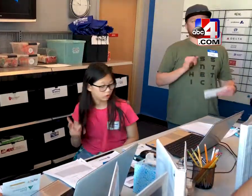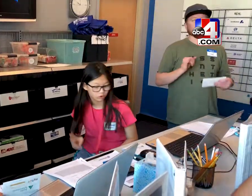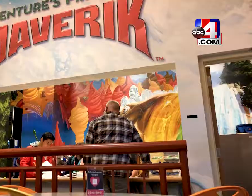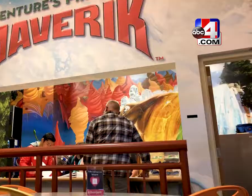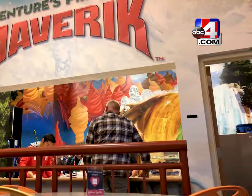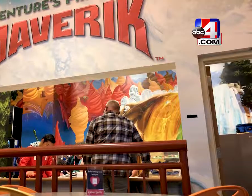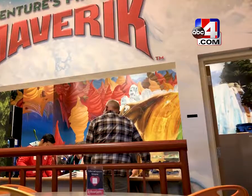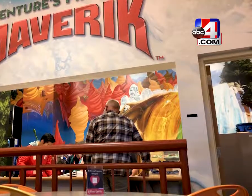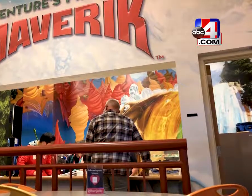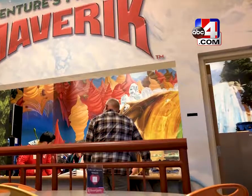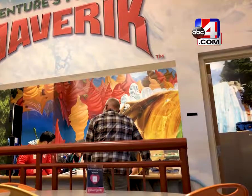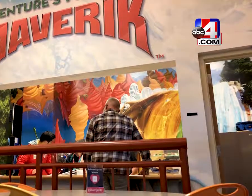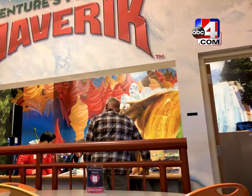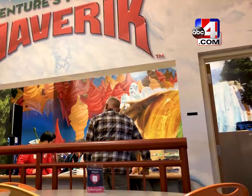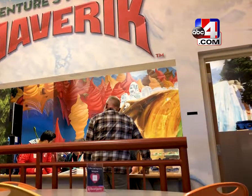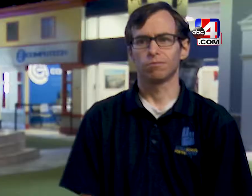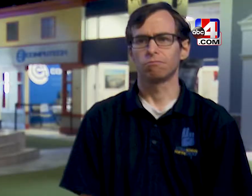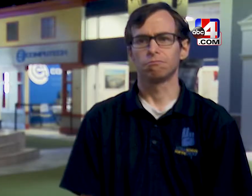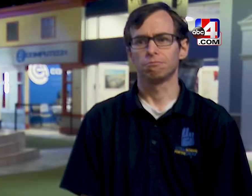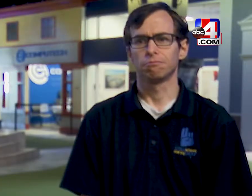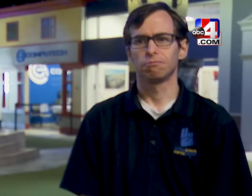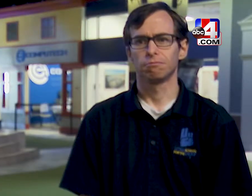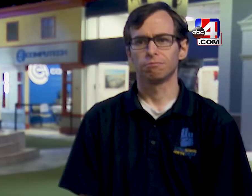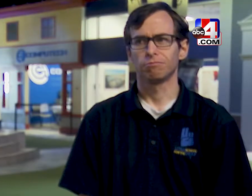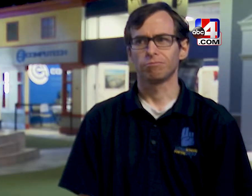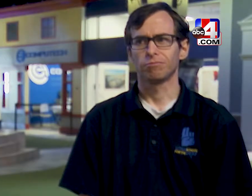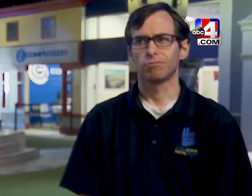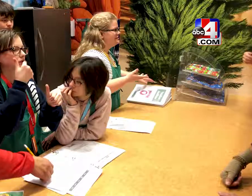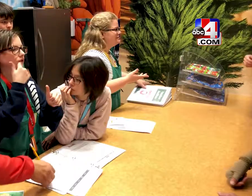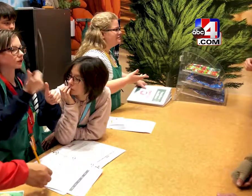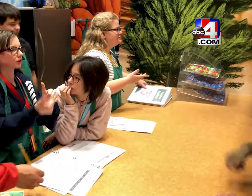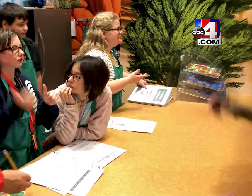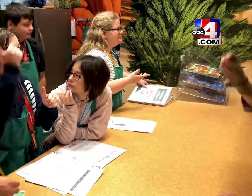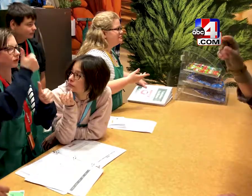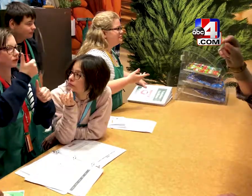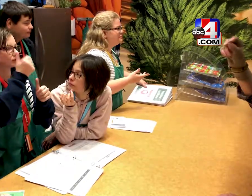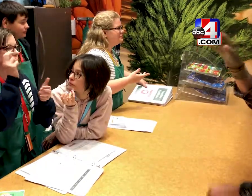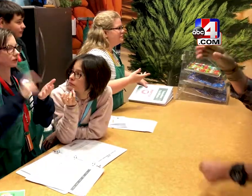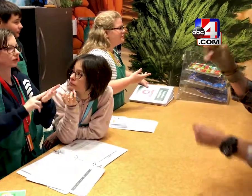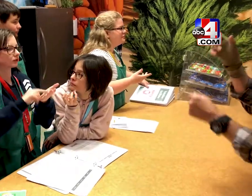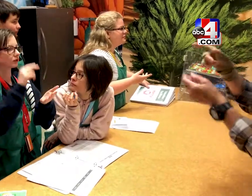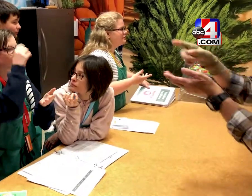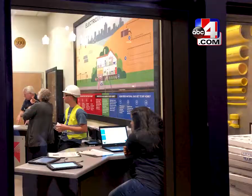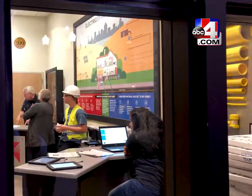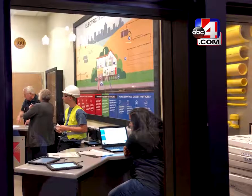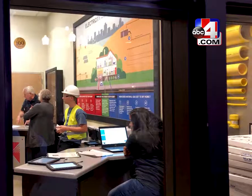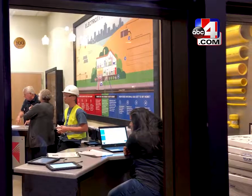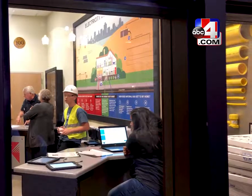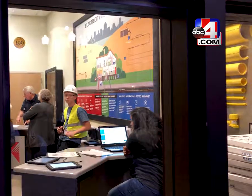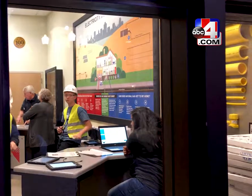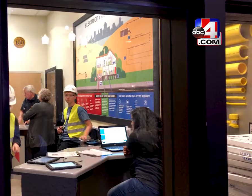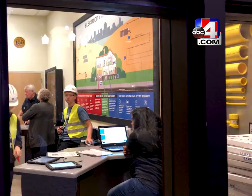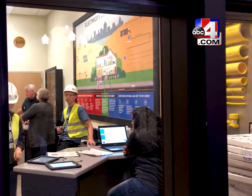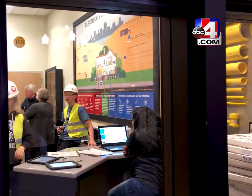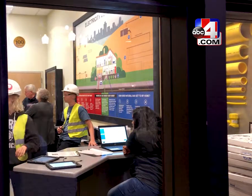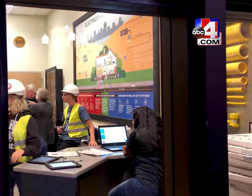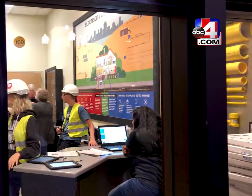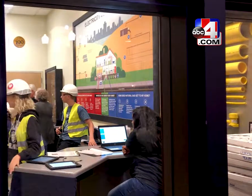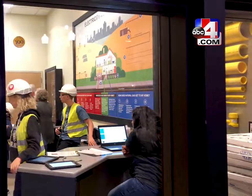owner, customers, and more. Jonathan Helgeson, transition specialist for the Utah School of the Deaf, says Deaf Town is all